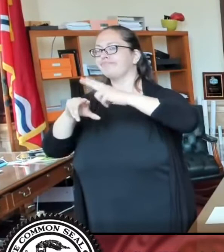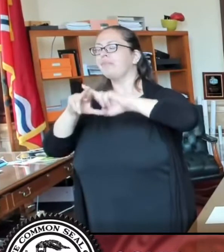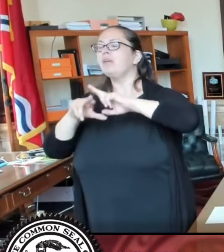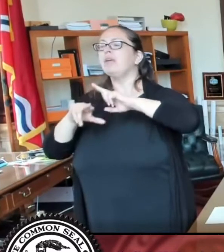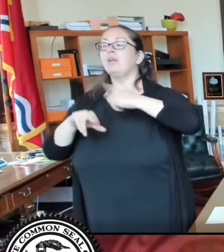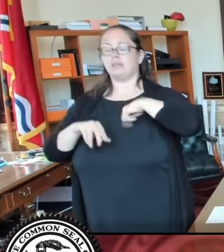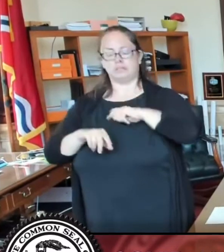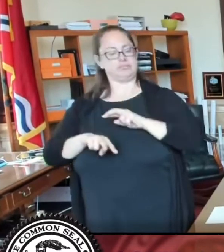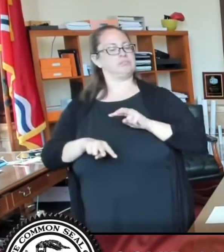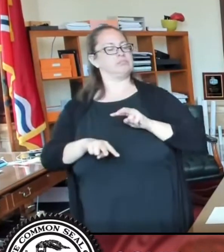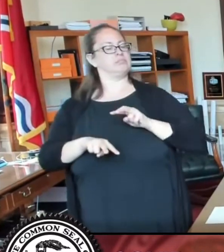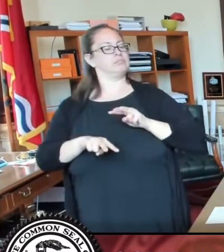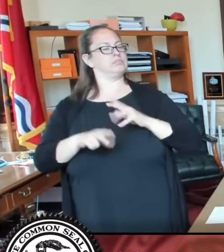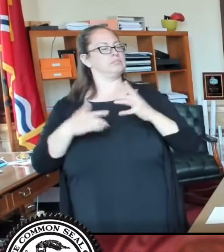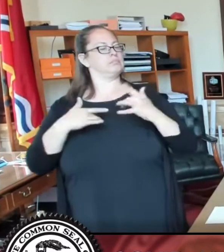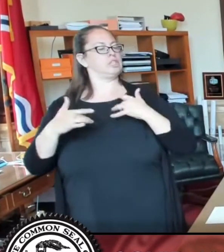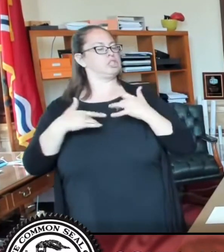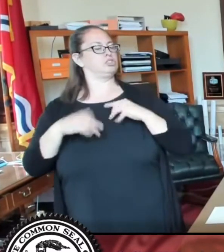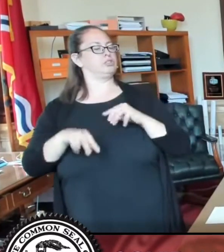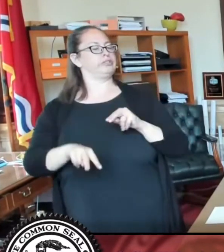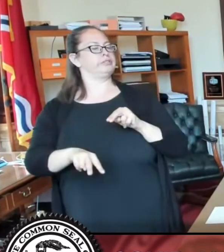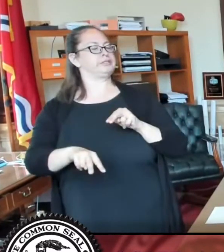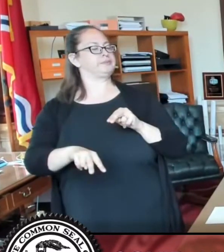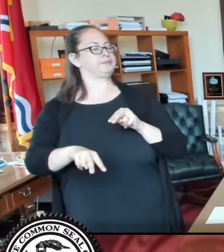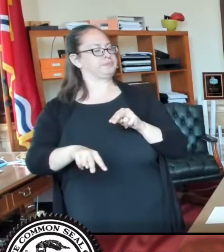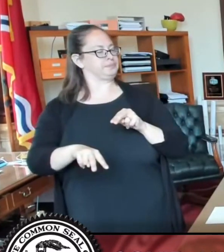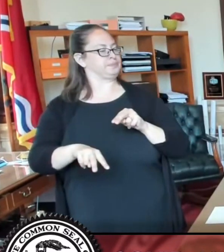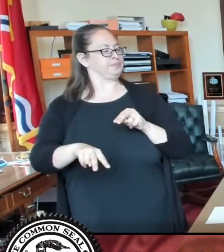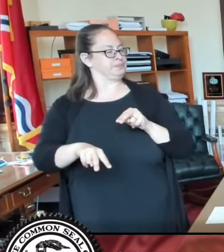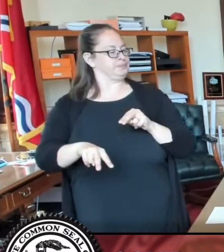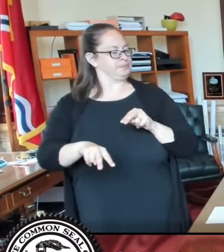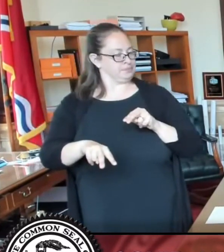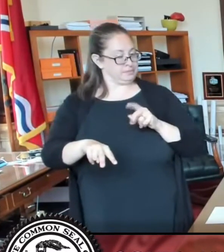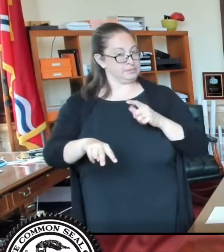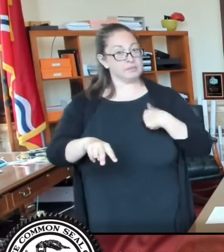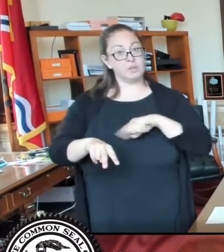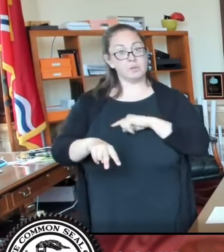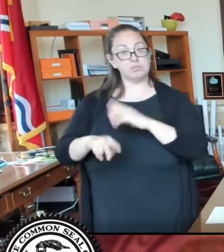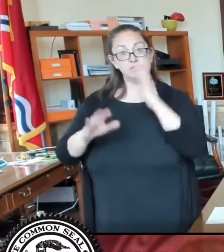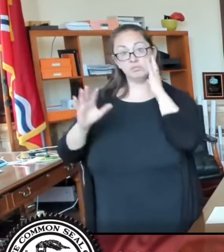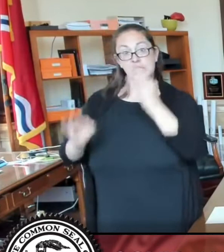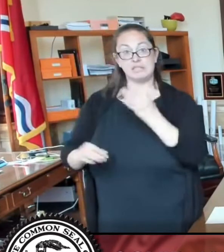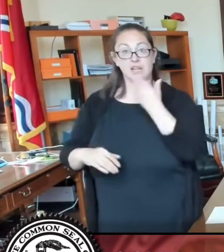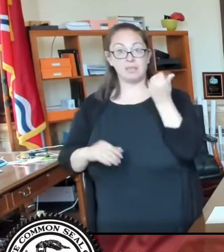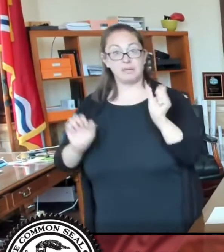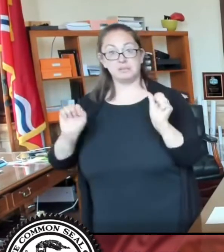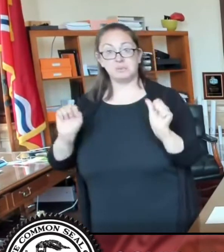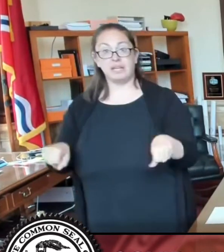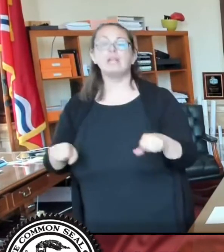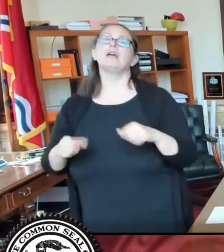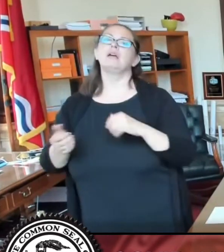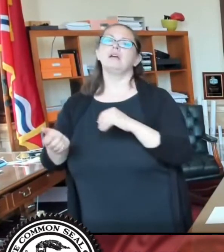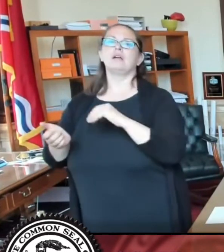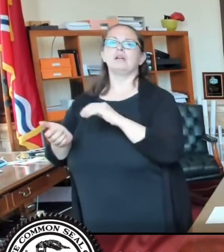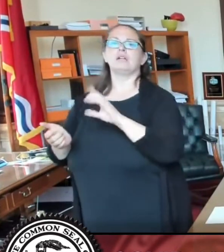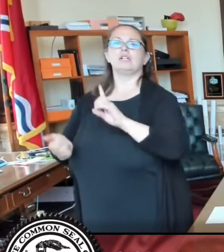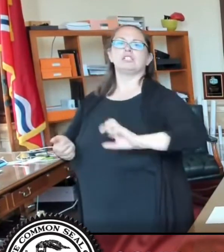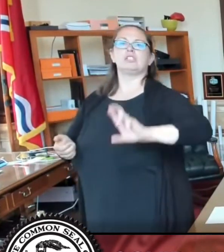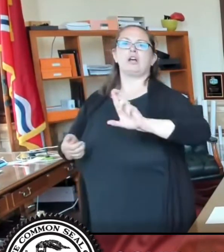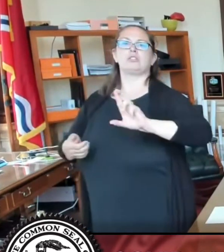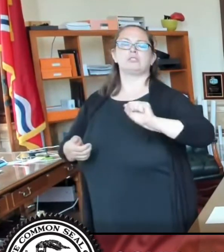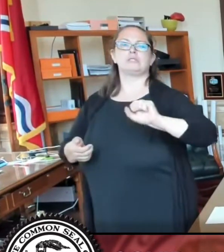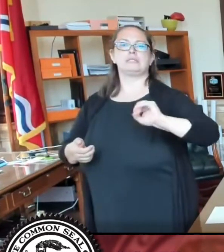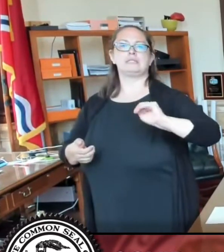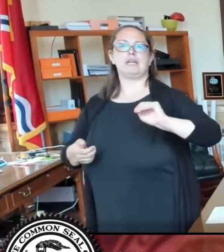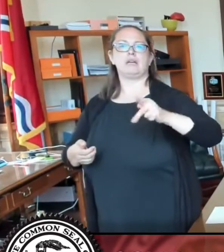that. But, you know, we make the best decisions we can regionally. Dr. Sam Page and I